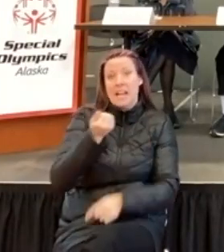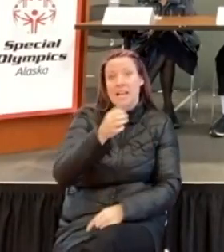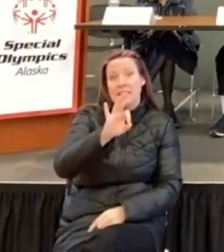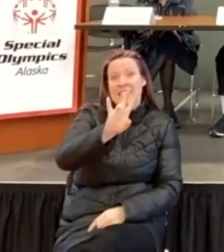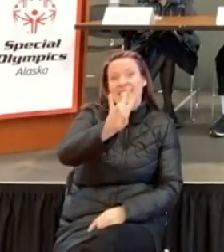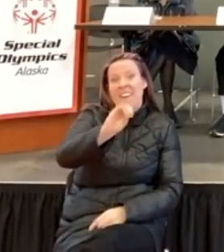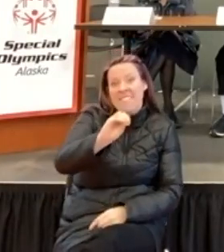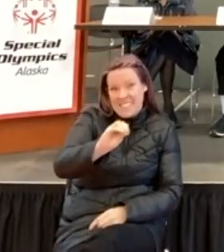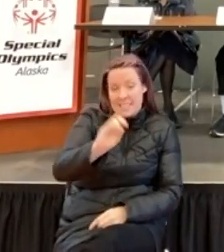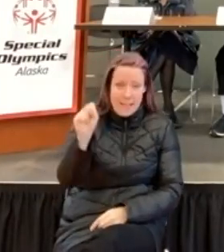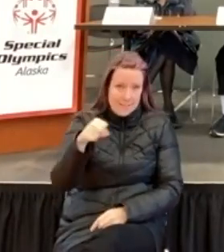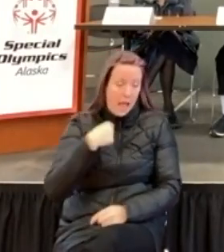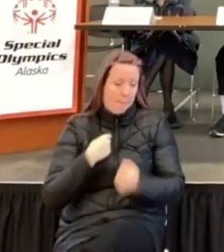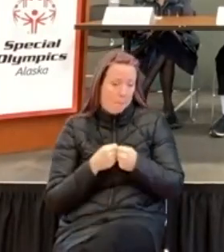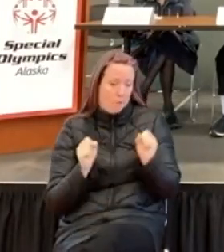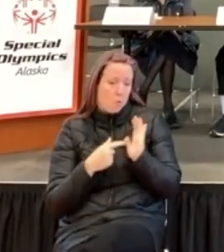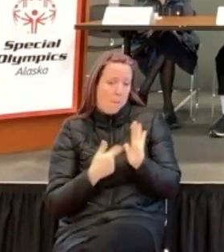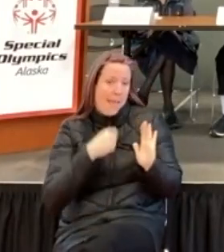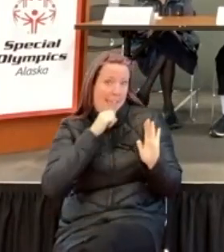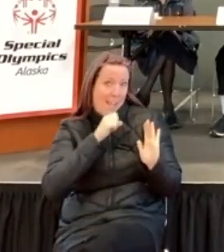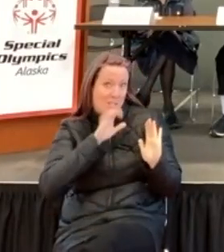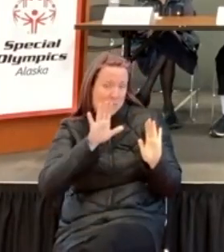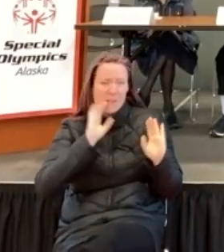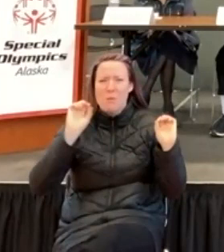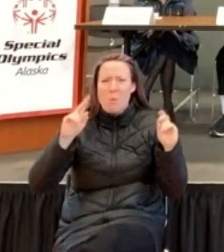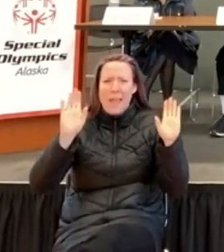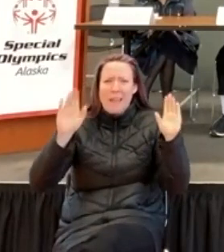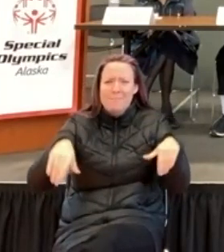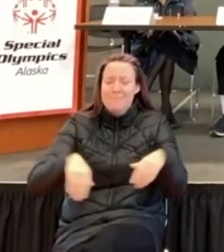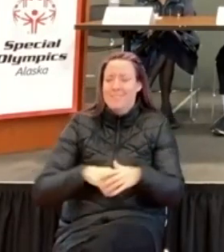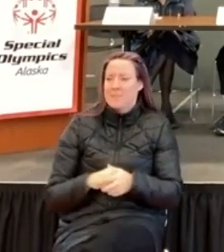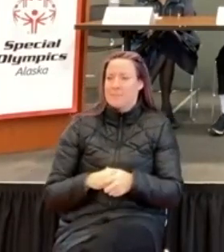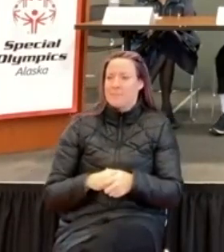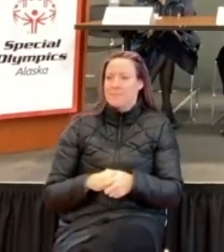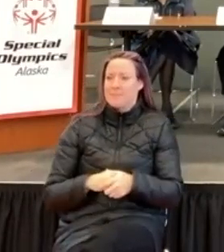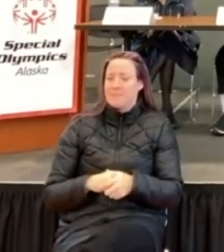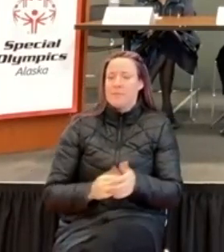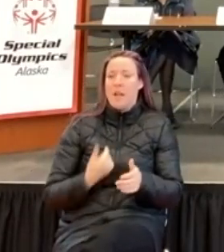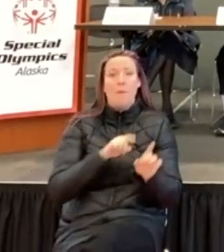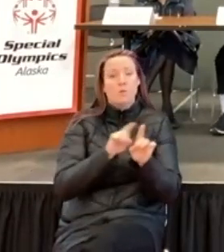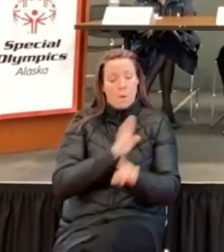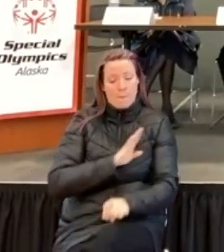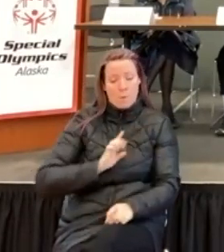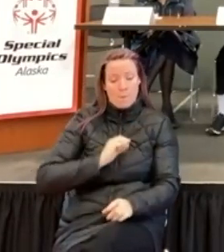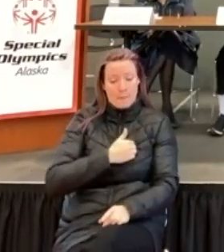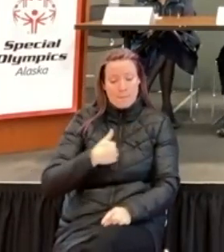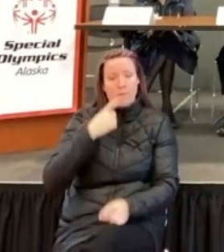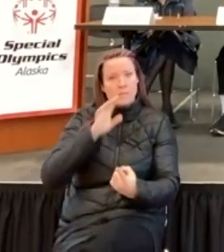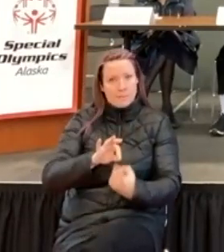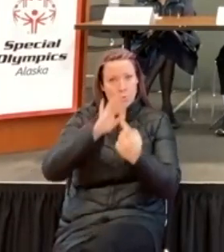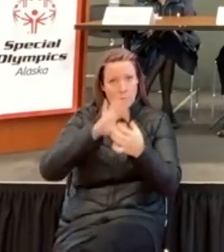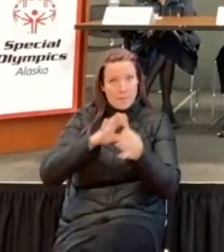I'm giving away my age. But that's okay. But also, I am also a board member for Special